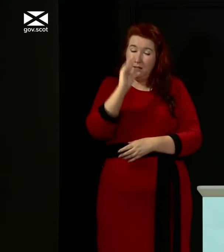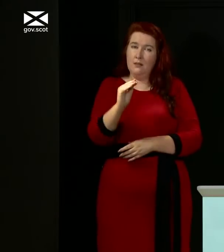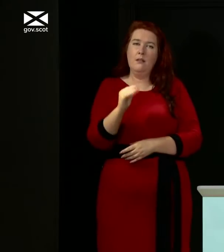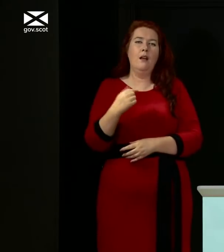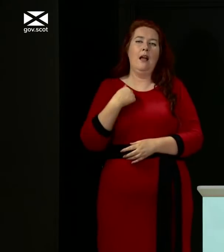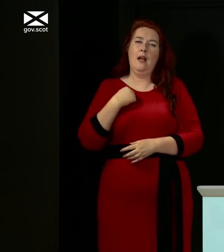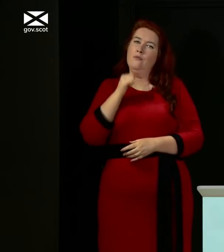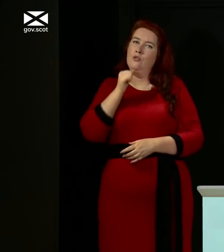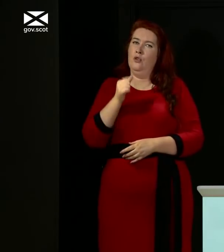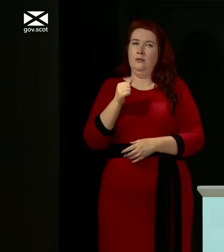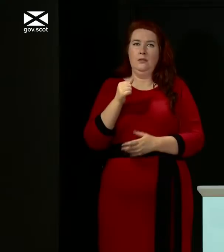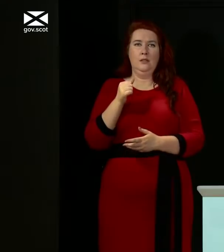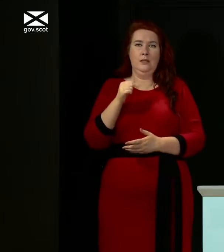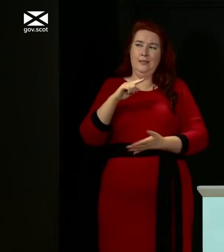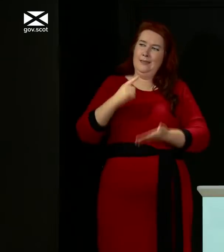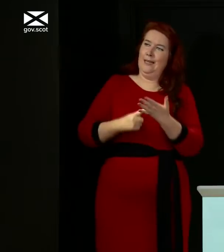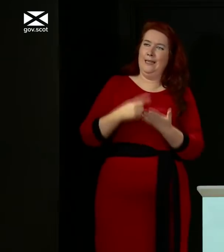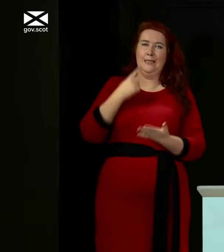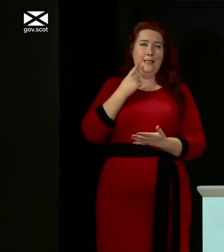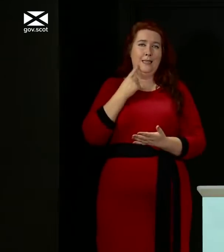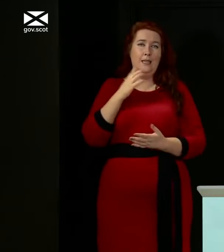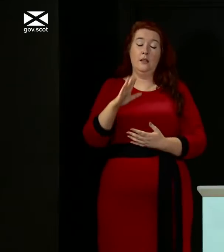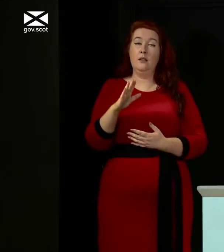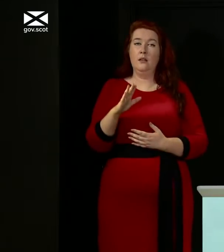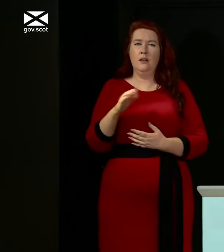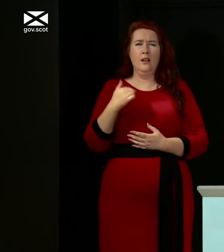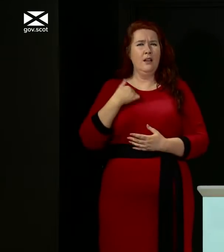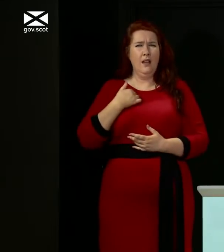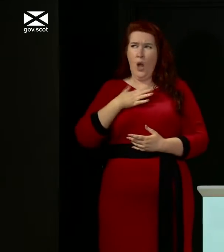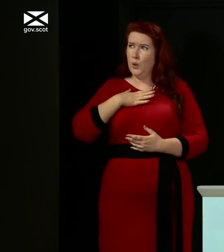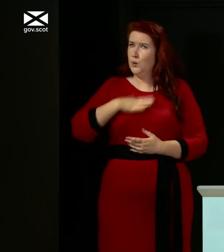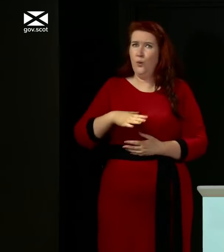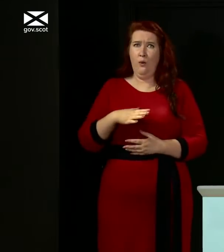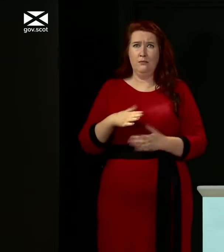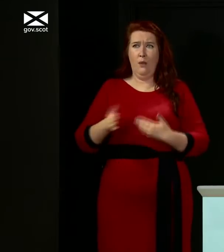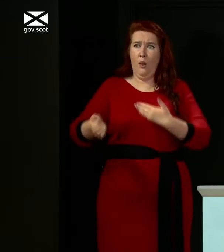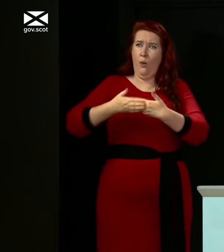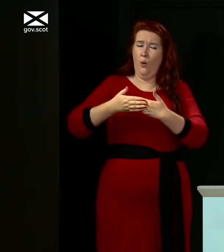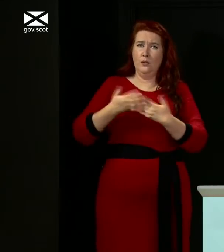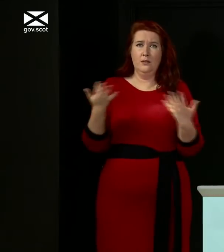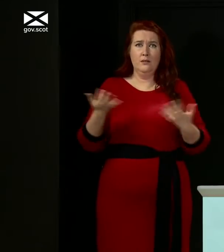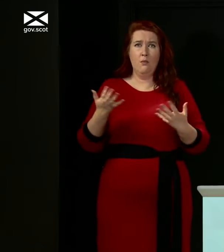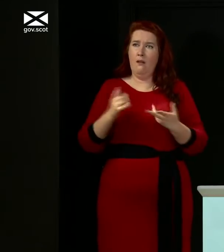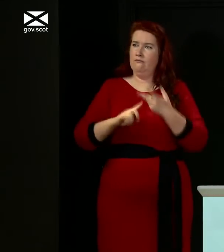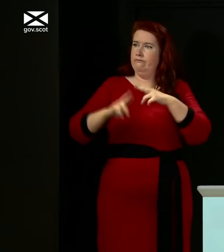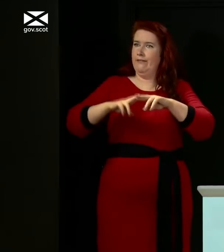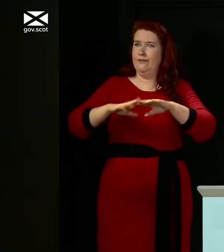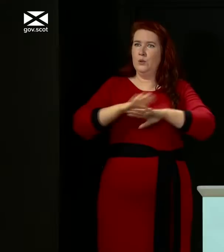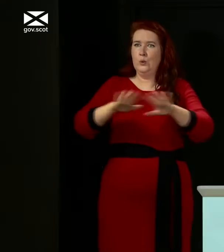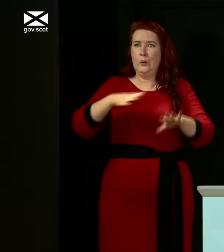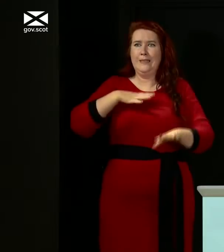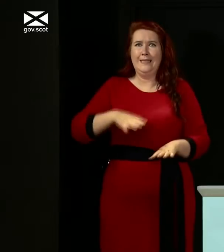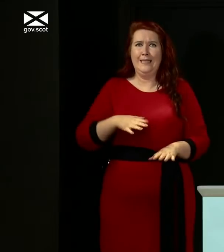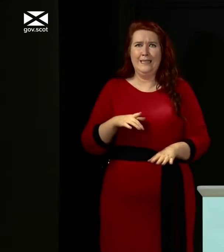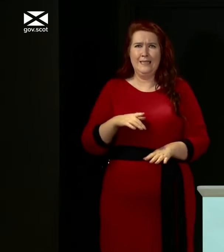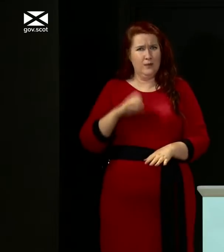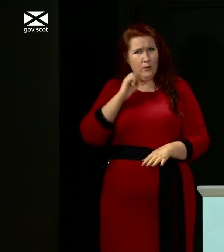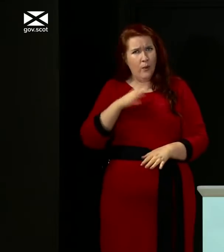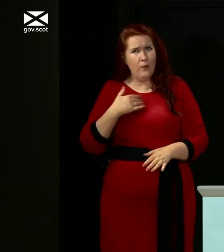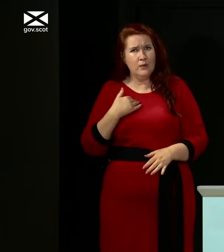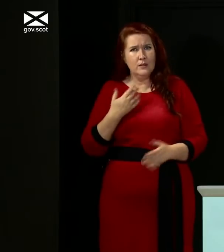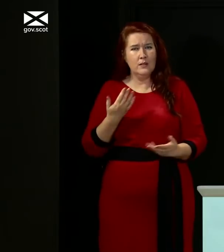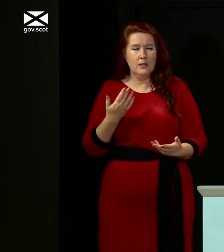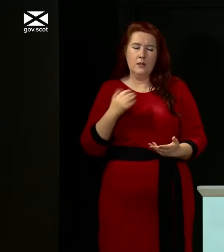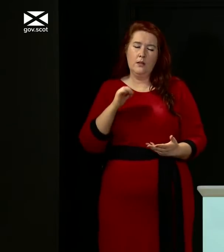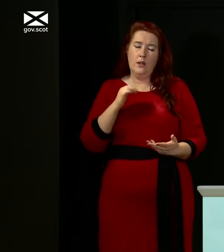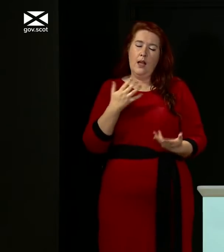done lightly. I have no interest in closing anywhere if it is not necessary to do. And I'll come on to the